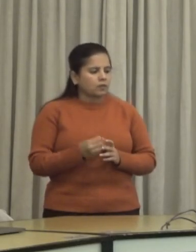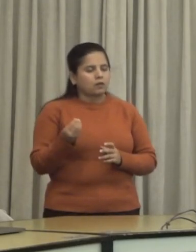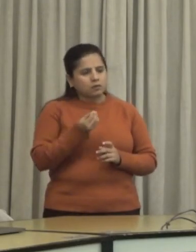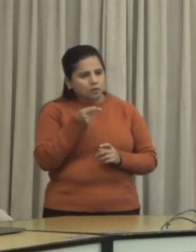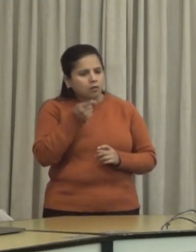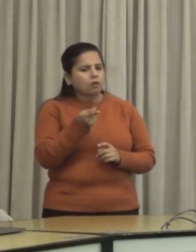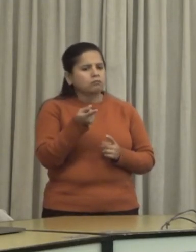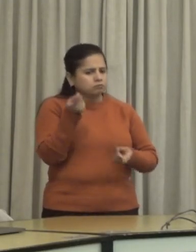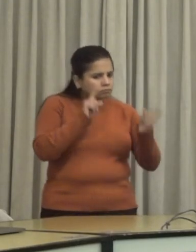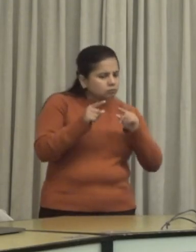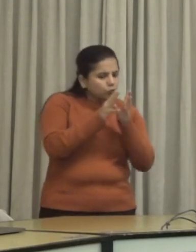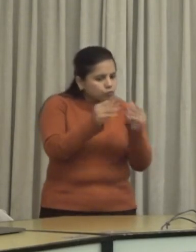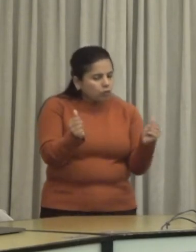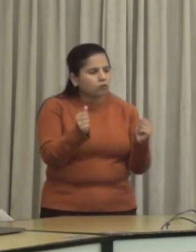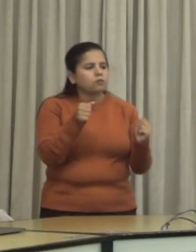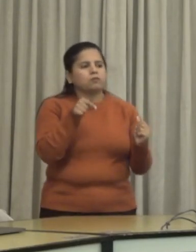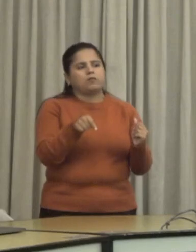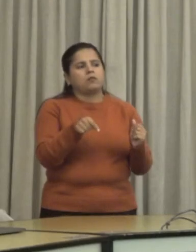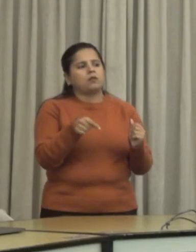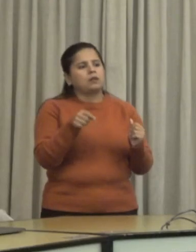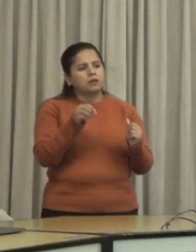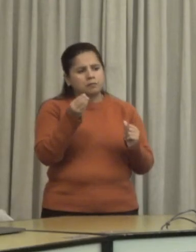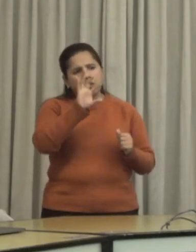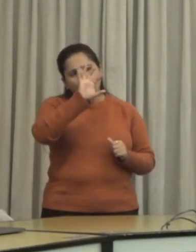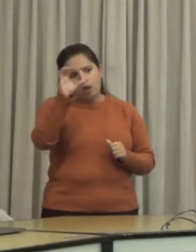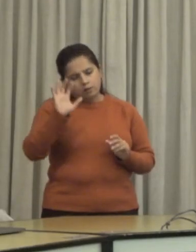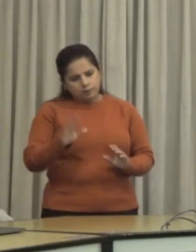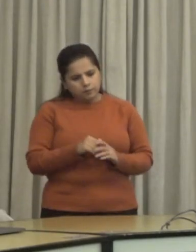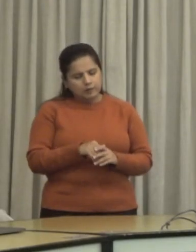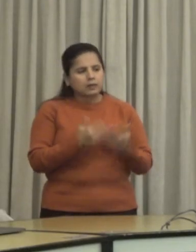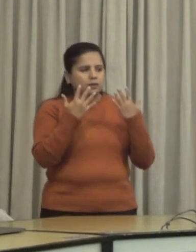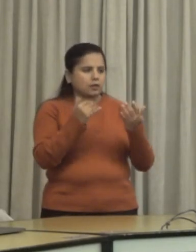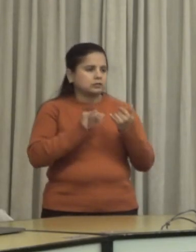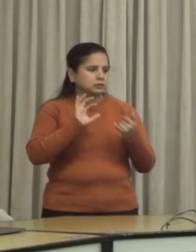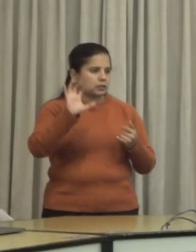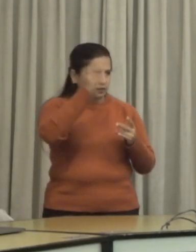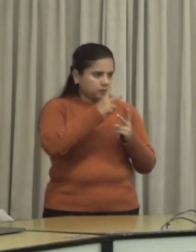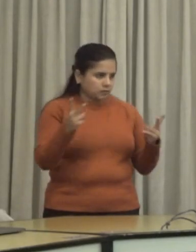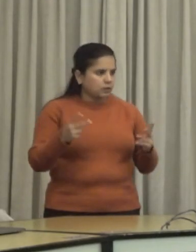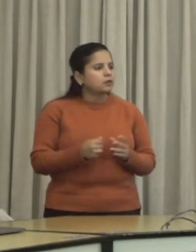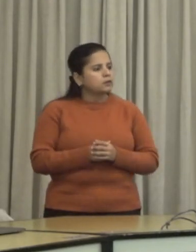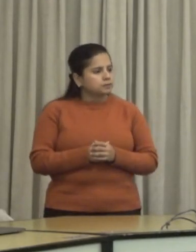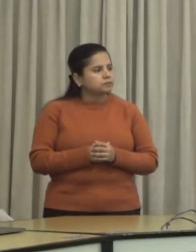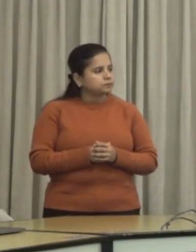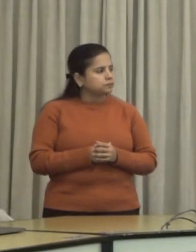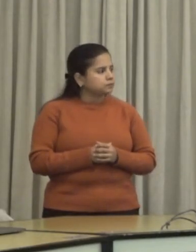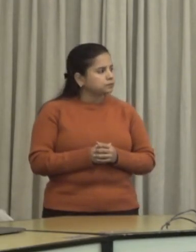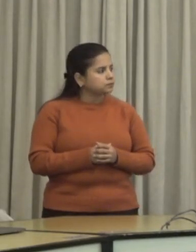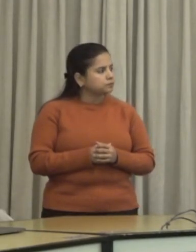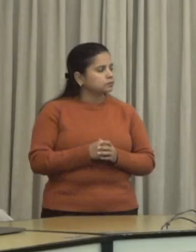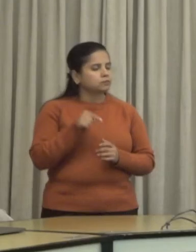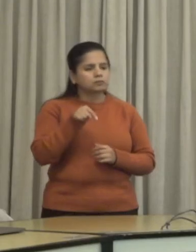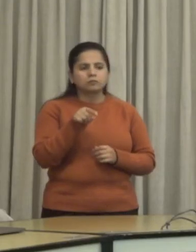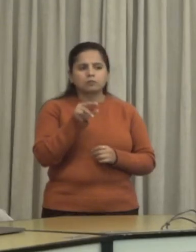regulatory mechanisms. That is introduced in many countries and about 10 states in the US. So that